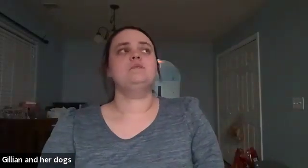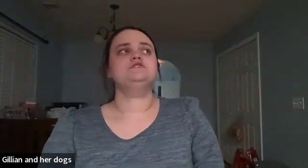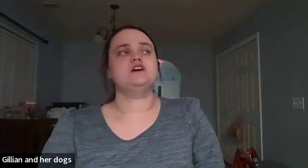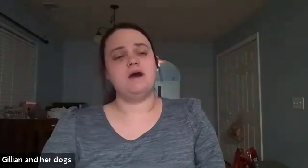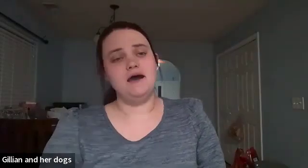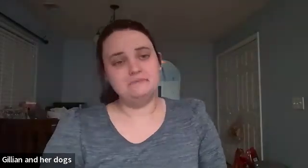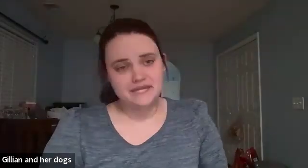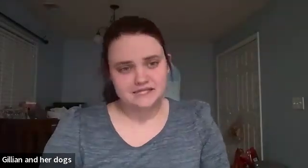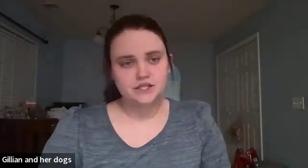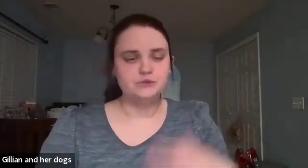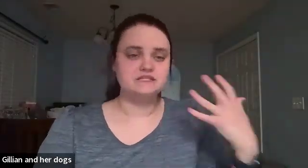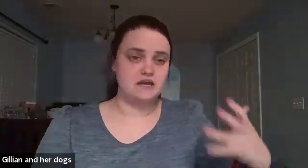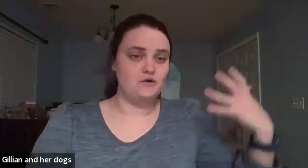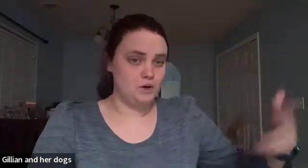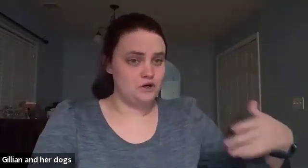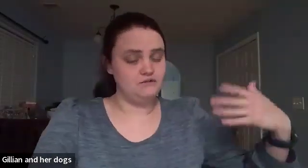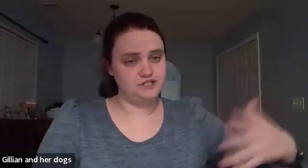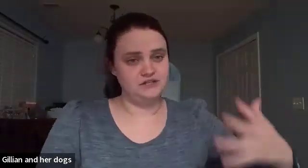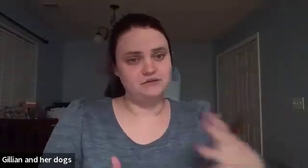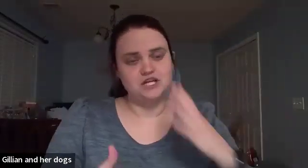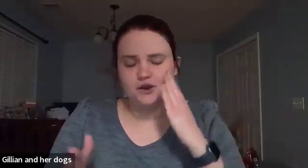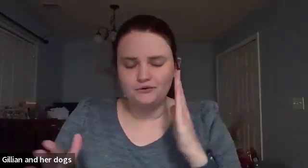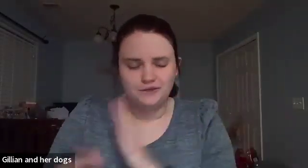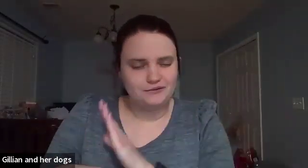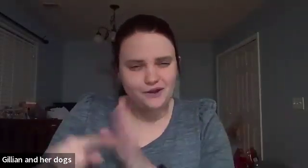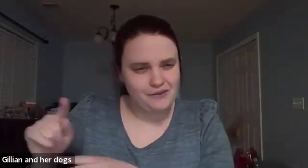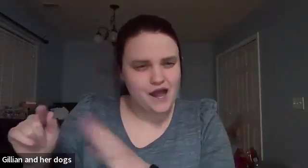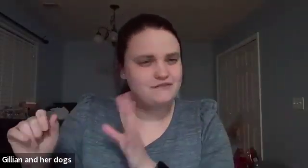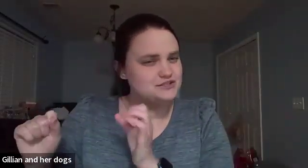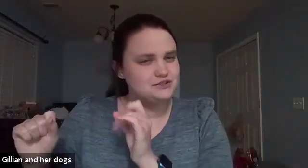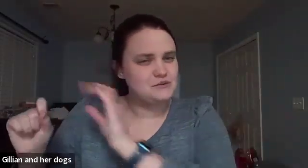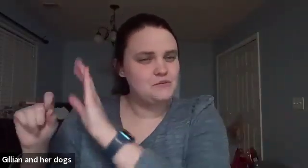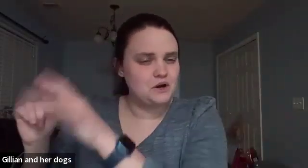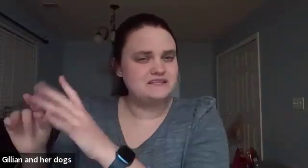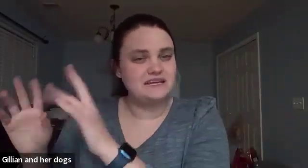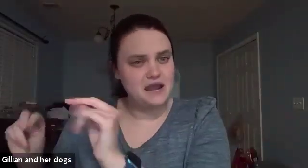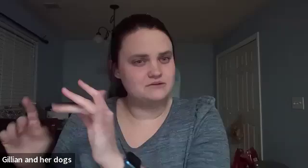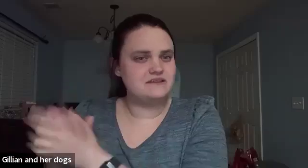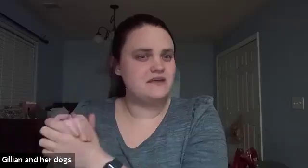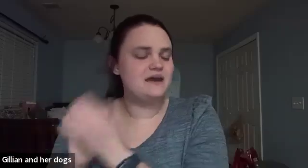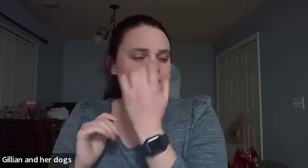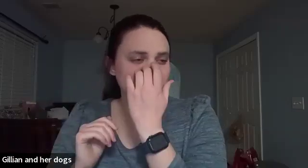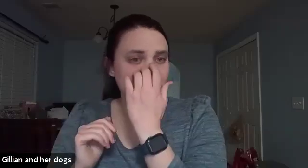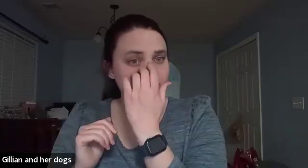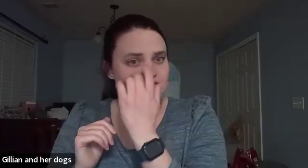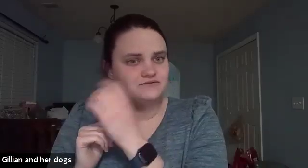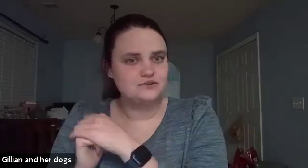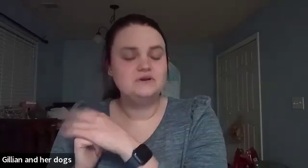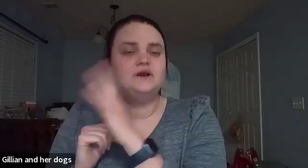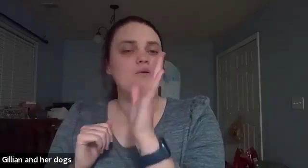If you're talking about how many, you would sign the word of what you need, which I know you don't know a lot of extra words like nouns like that, like apples and fruit.